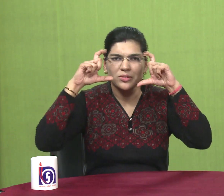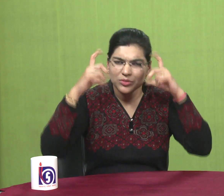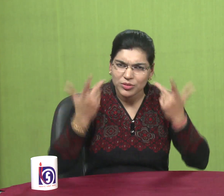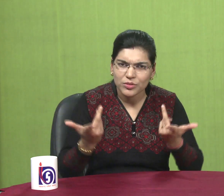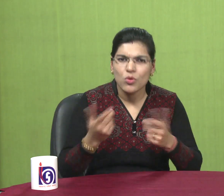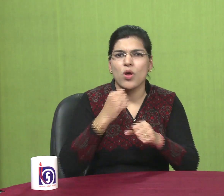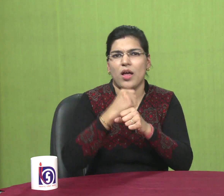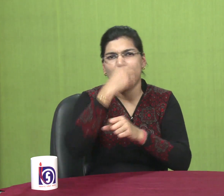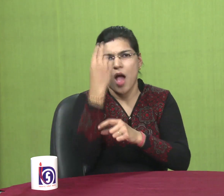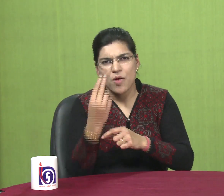internet.